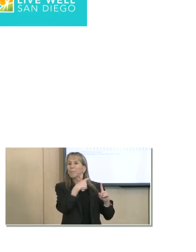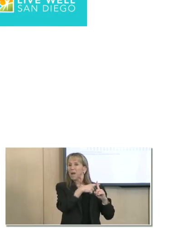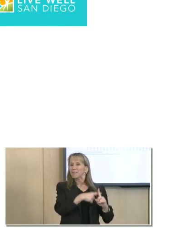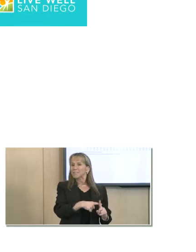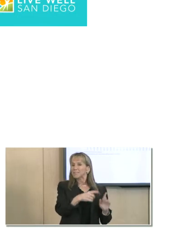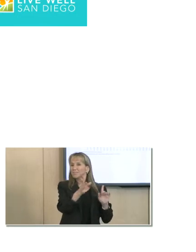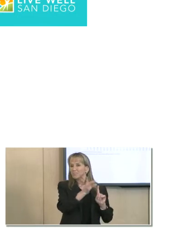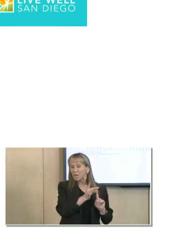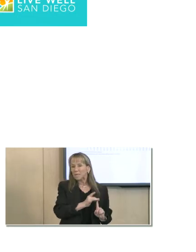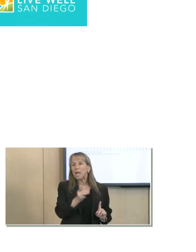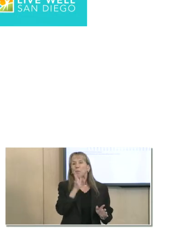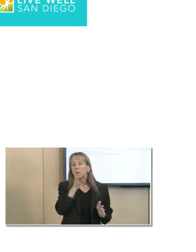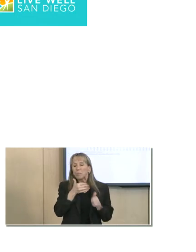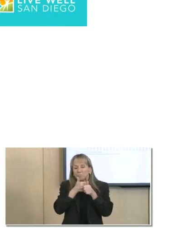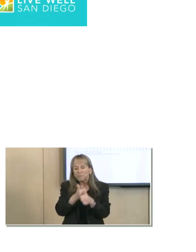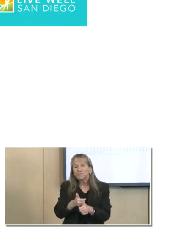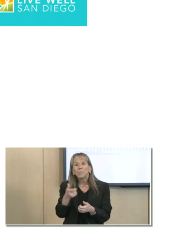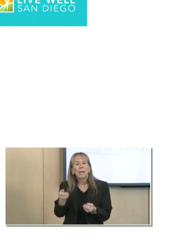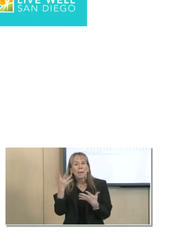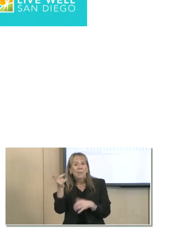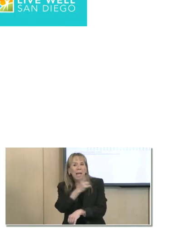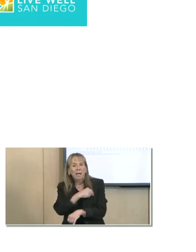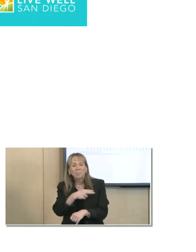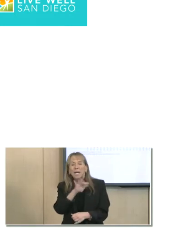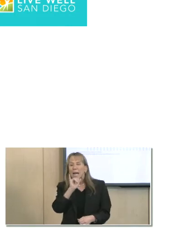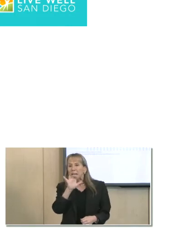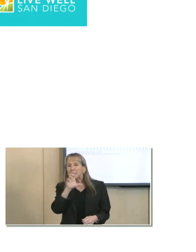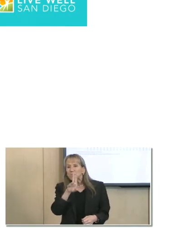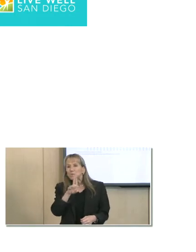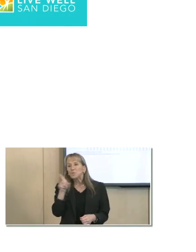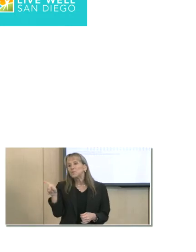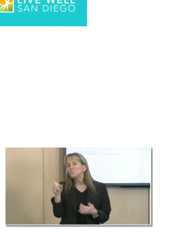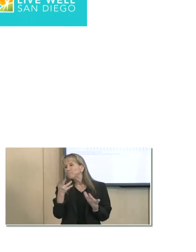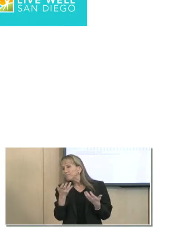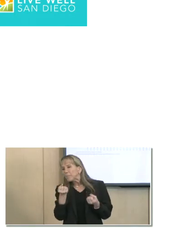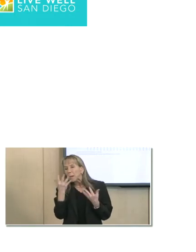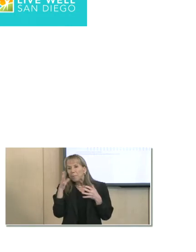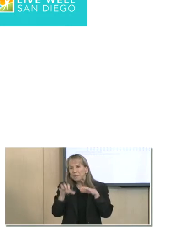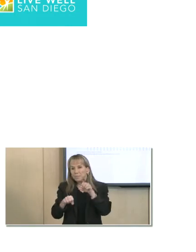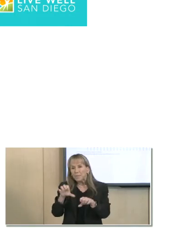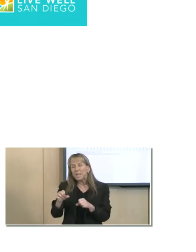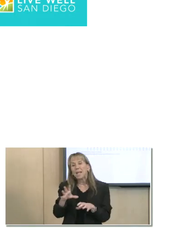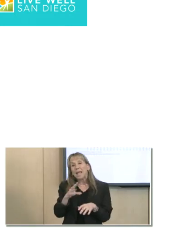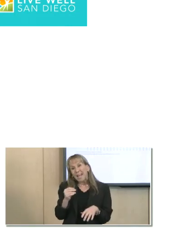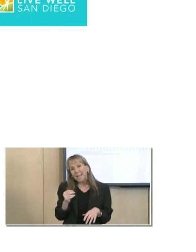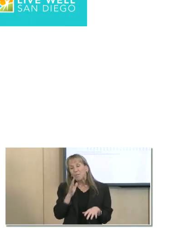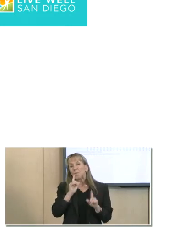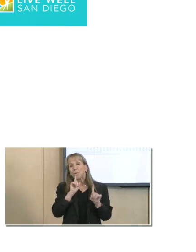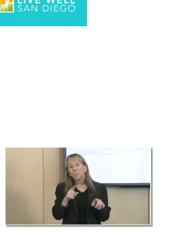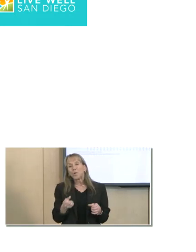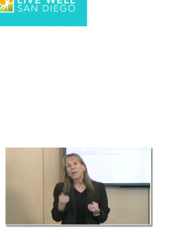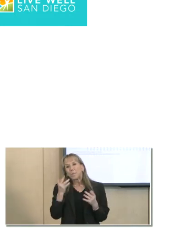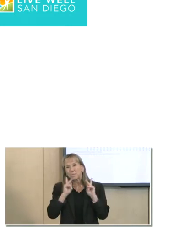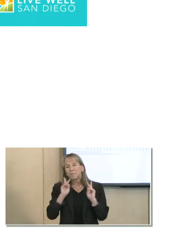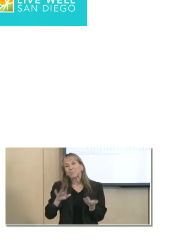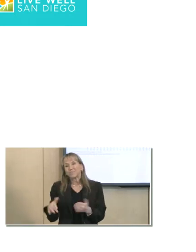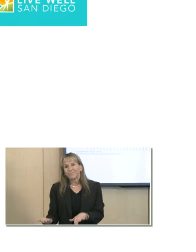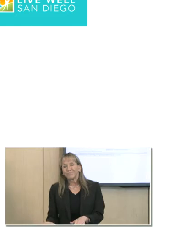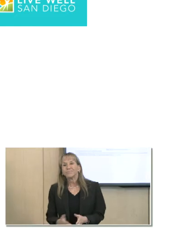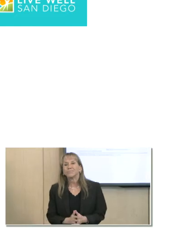both hospitalizations, ICU utilization, along with the unfortunate loss of life. The next